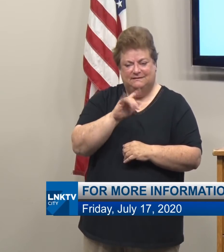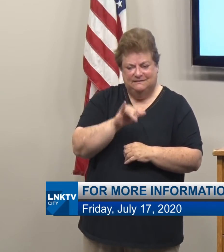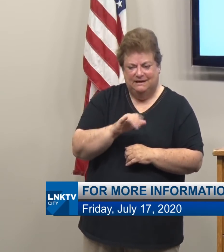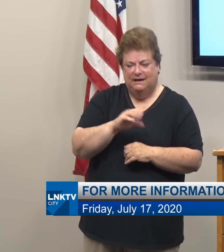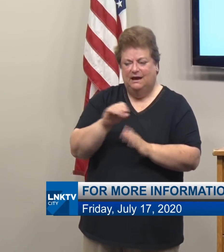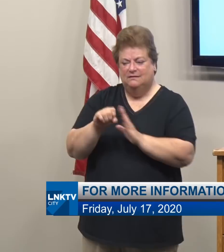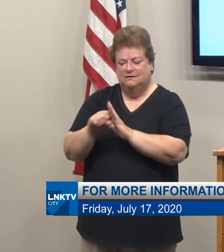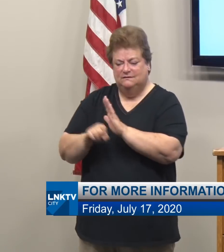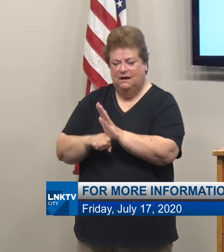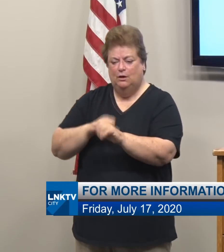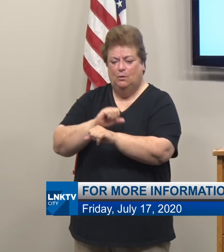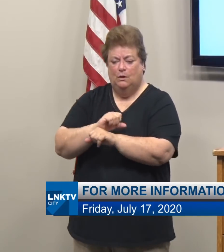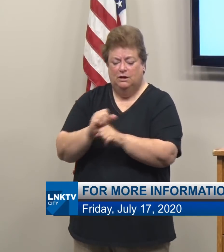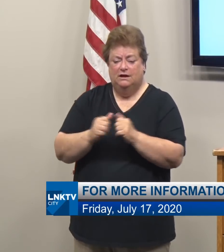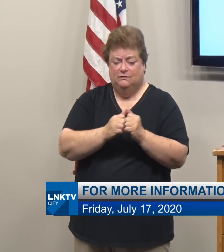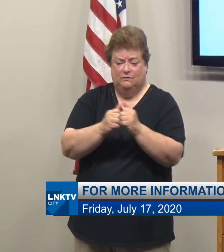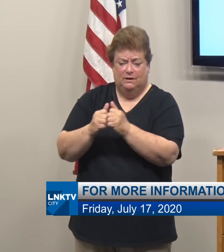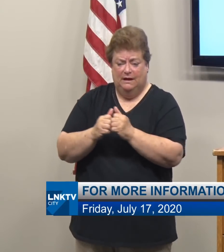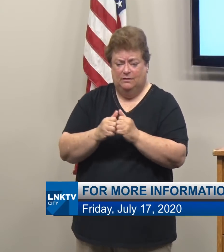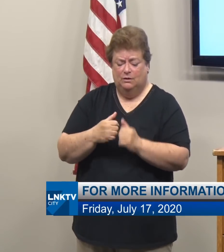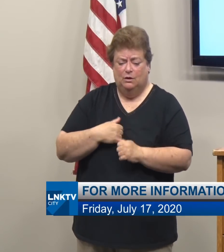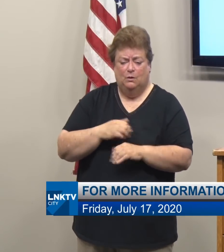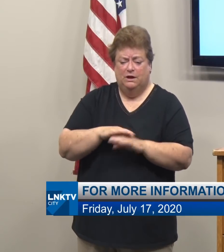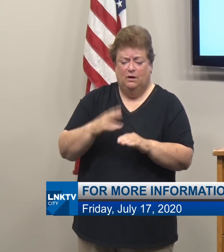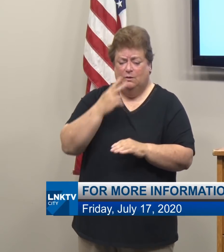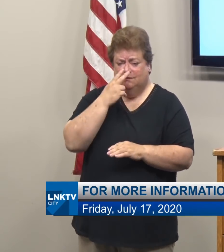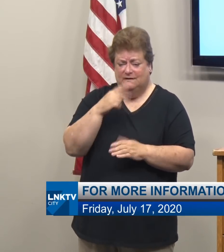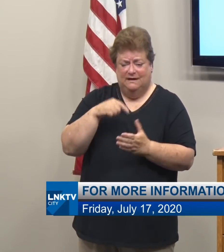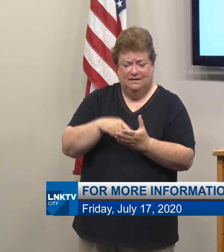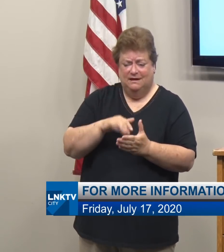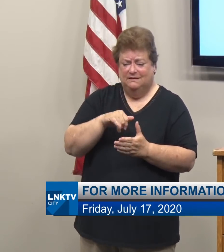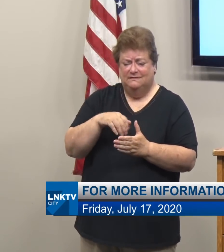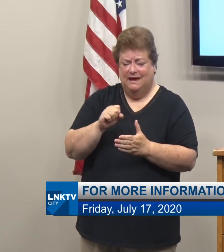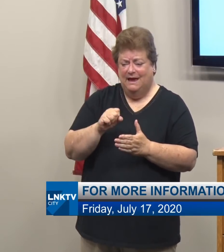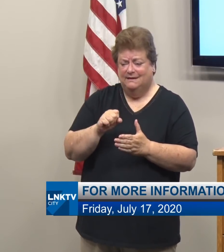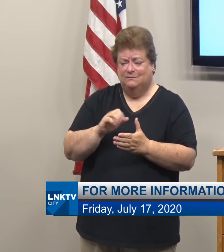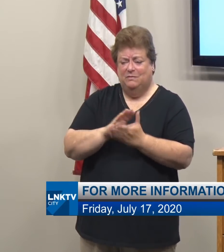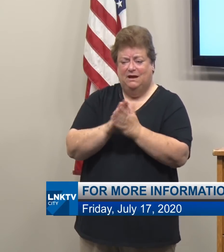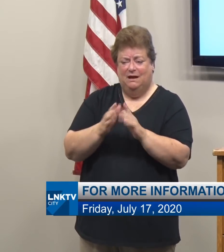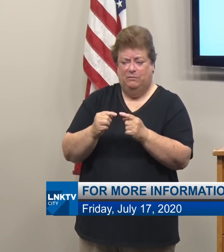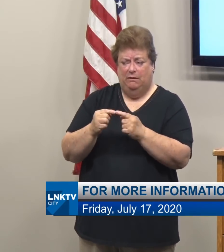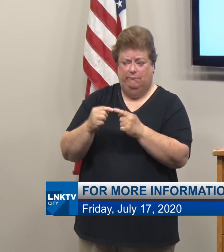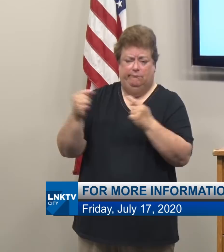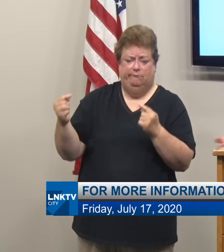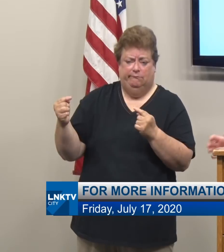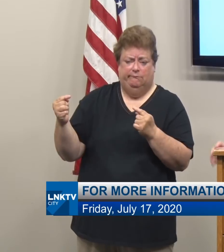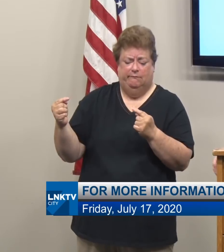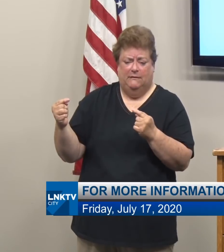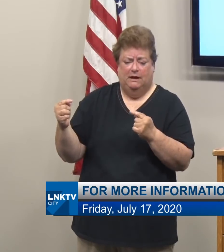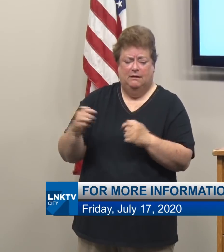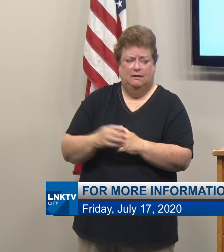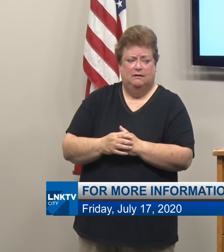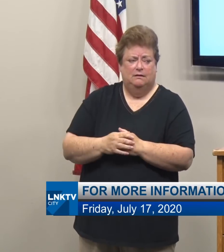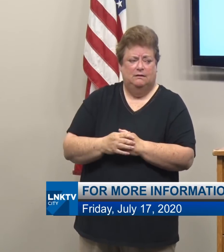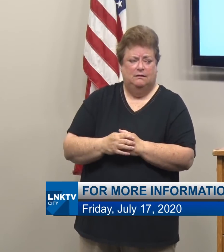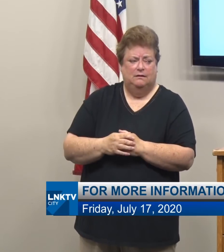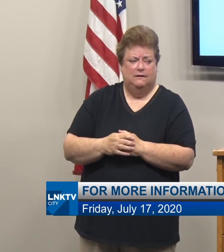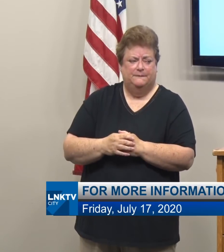working together as partners. We don't see this step as creating an adversarial position at